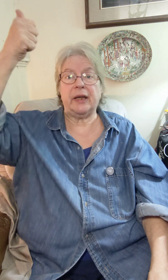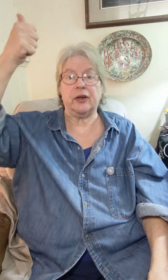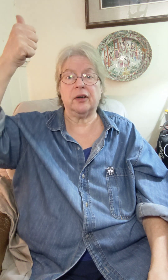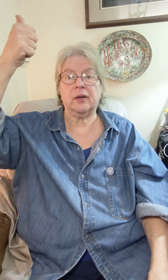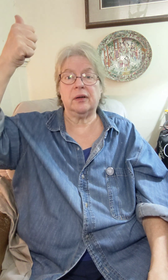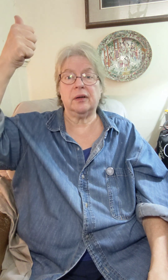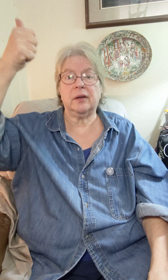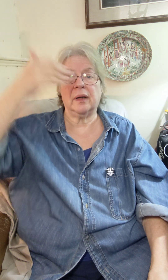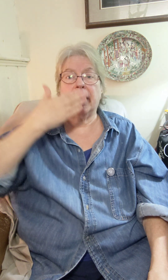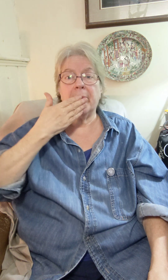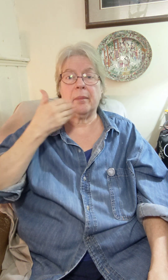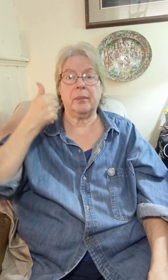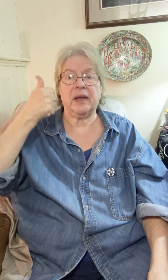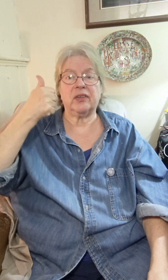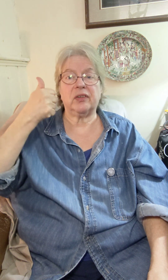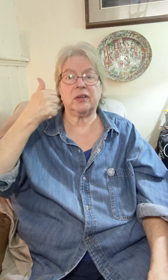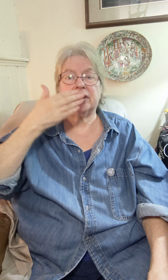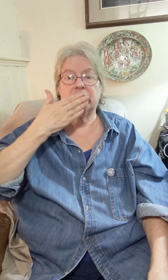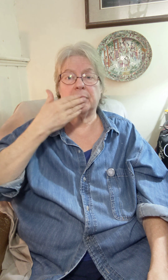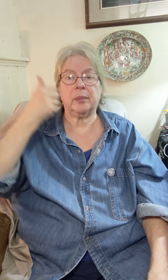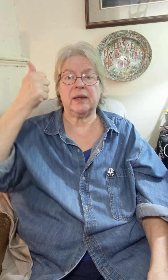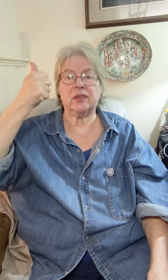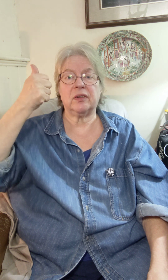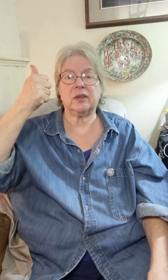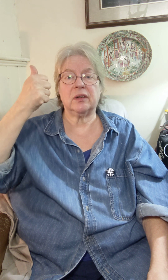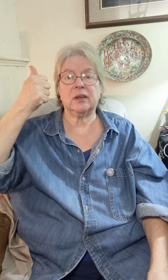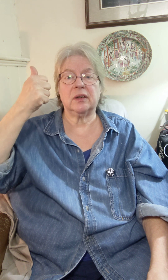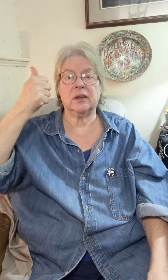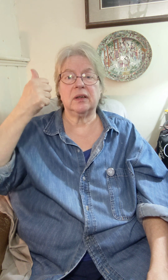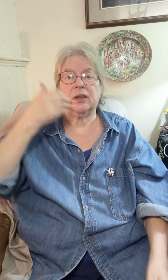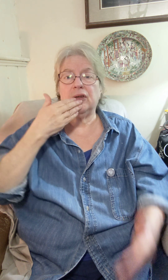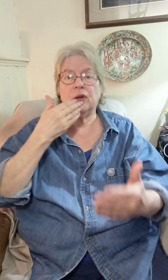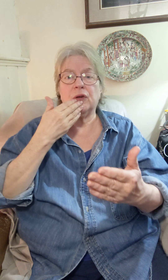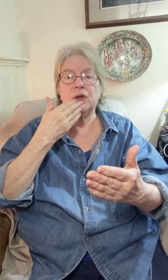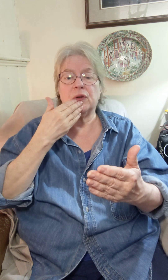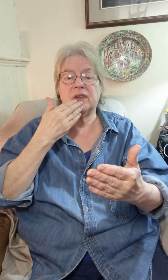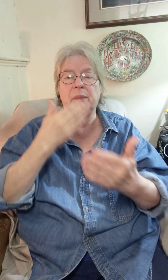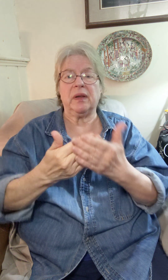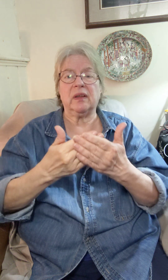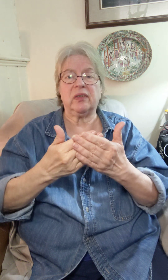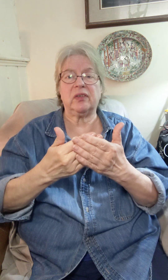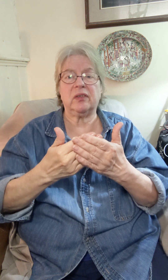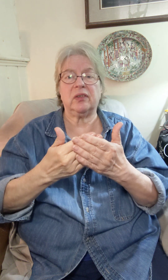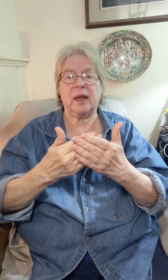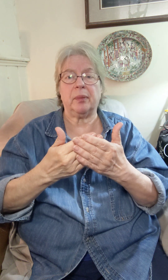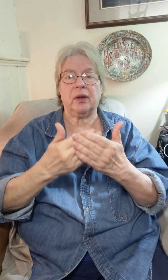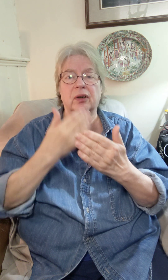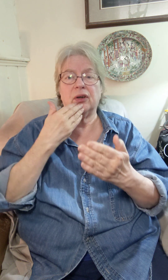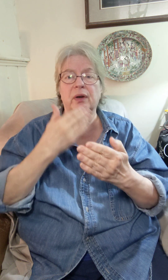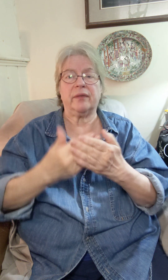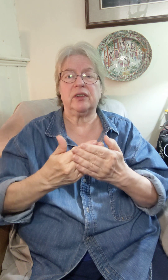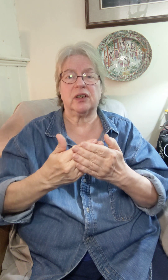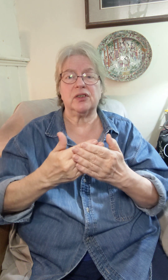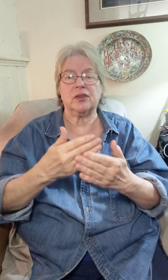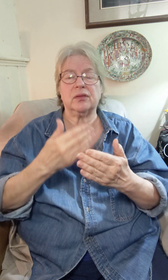better. Best, best. You're skipping this step here. You don't have to touch